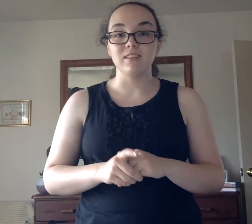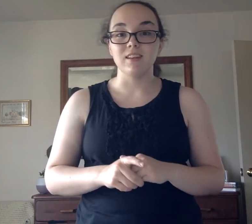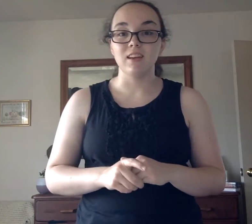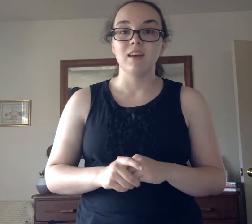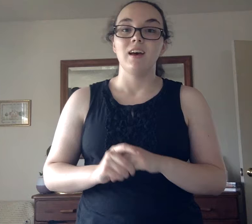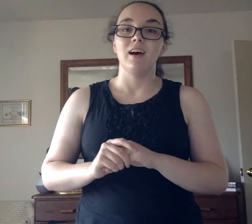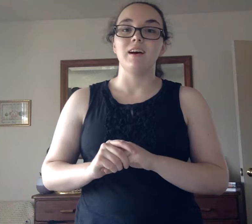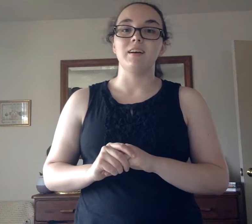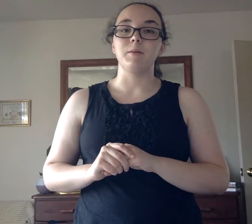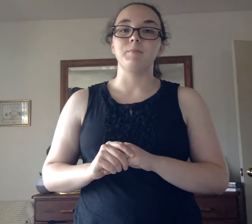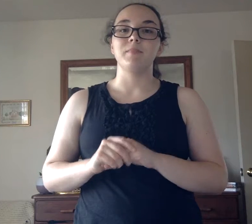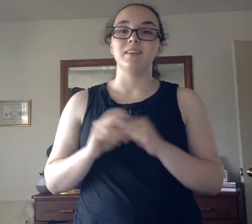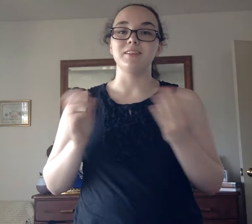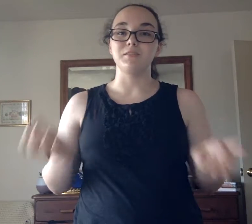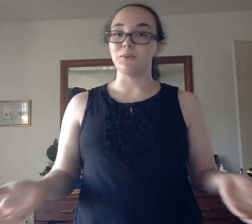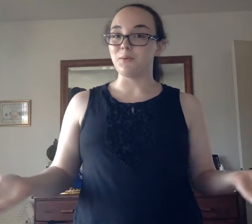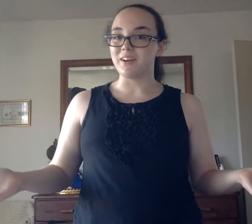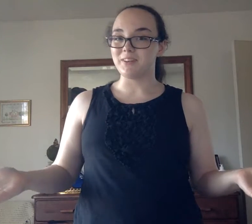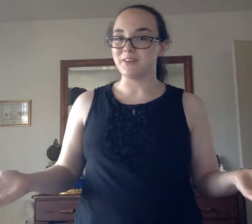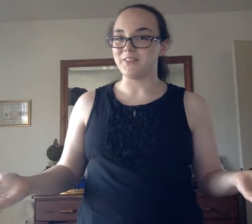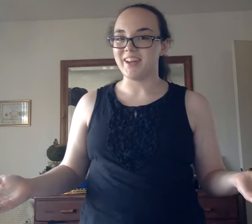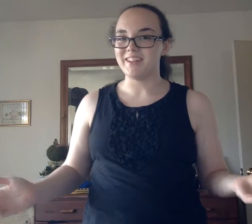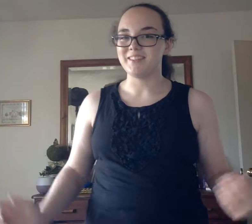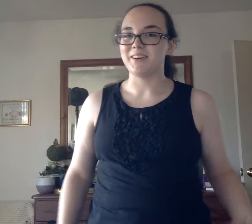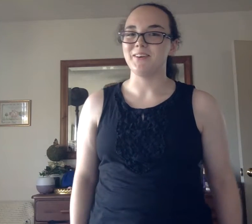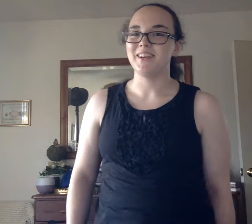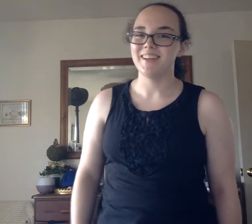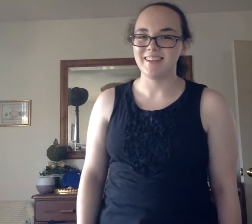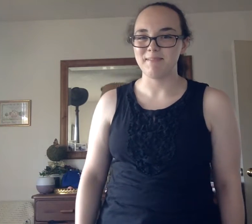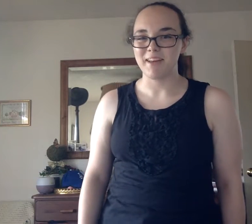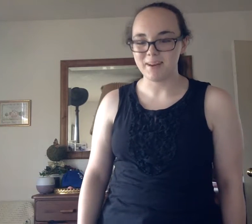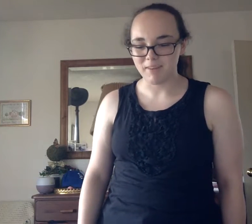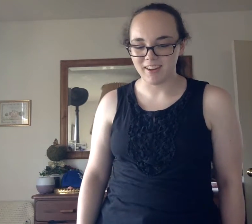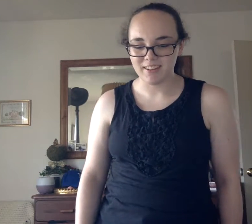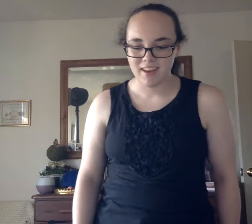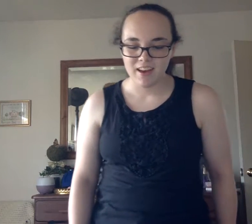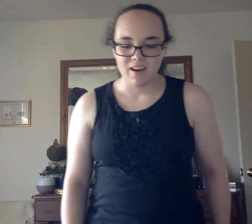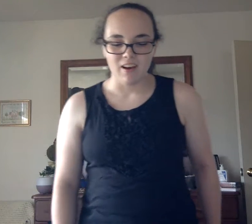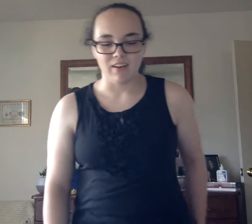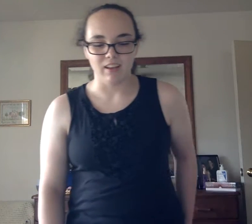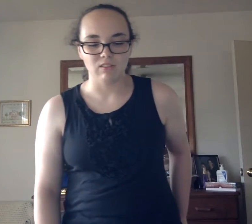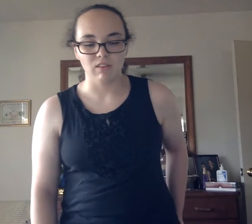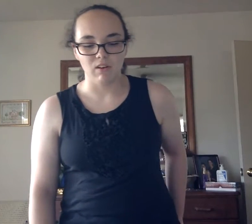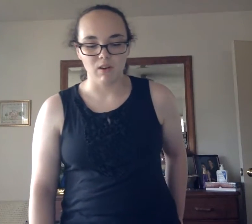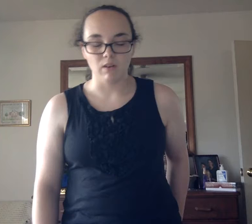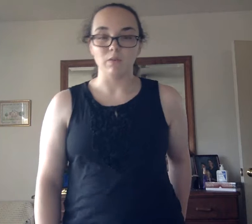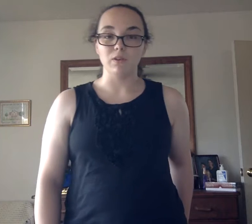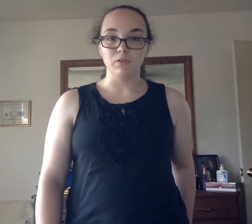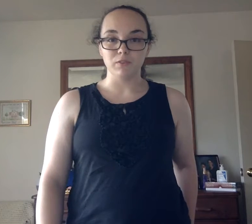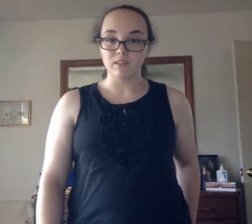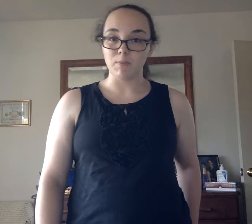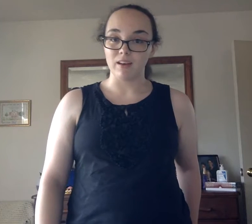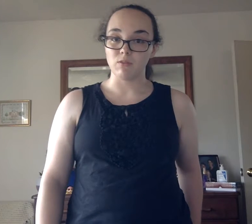practicing. That's the only way to learn, right? So keep that in mind. All right, so our review for this past